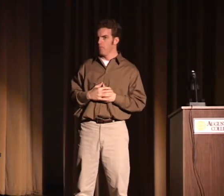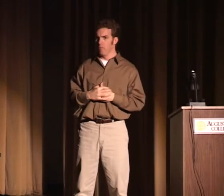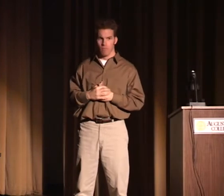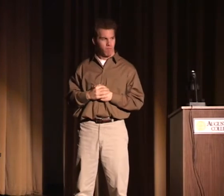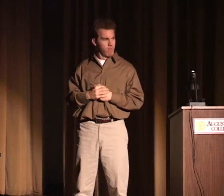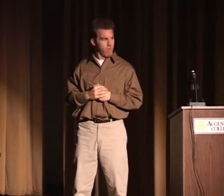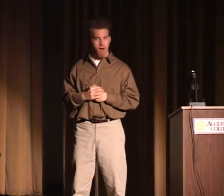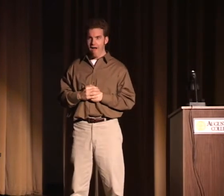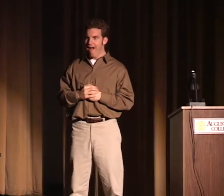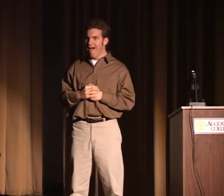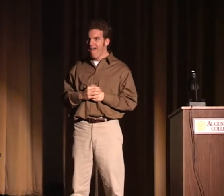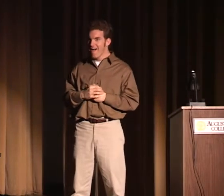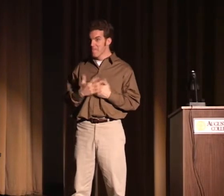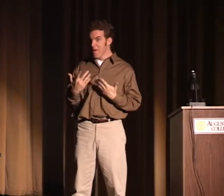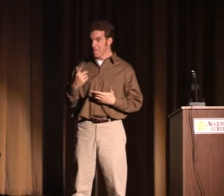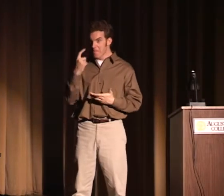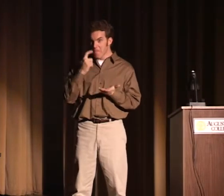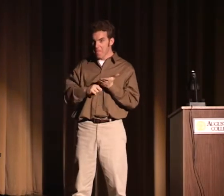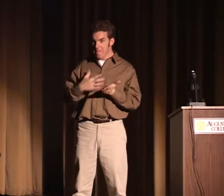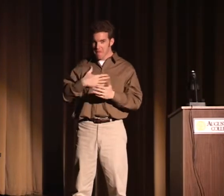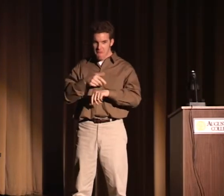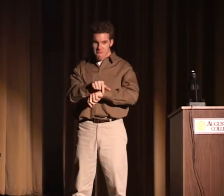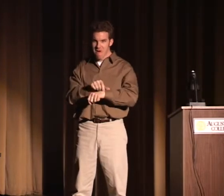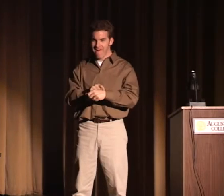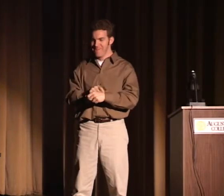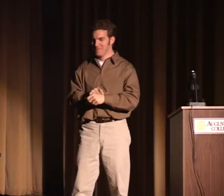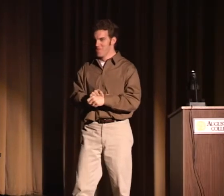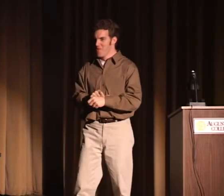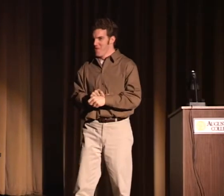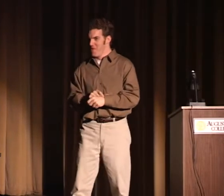was next to me, and he was kept looking at me, and I thought, wow,